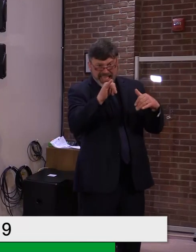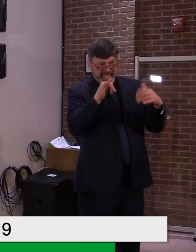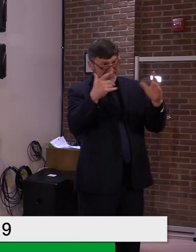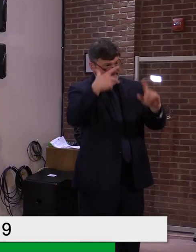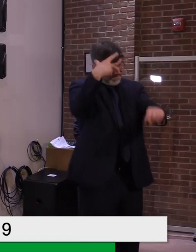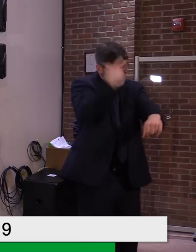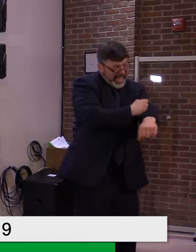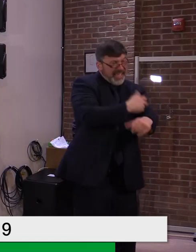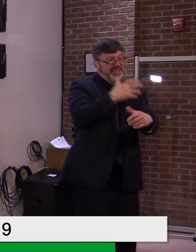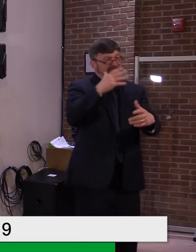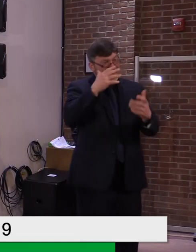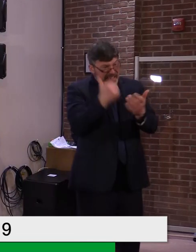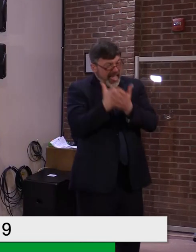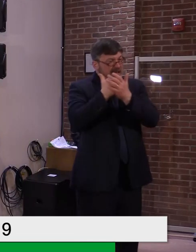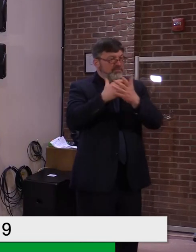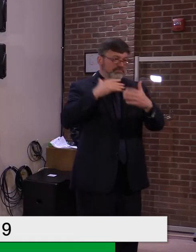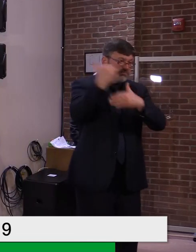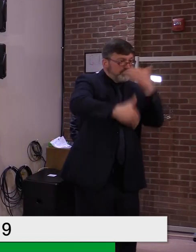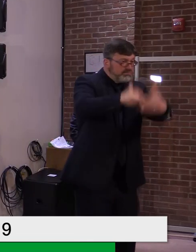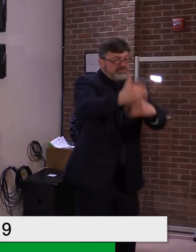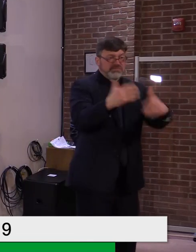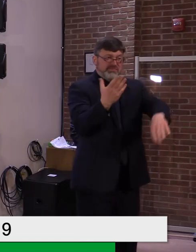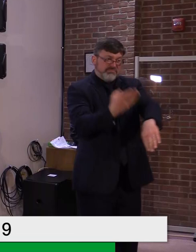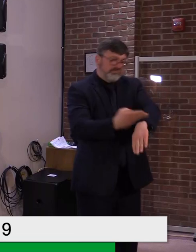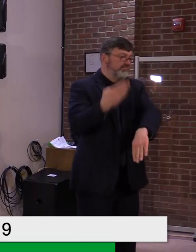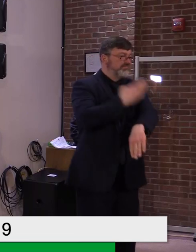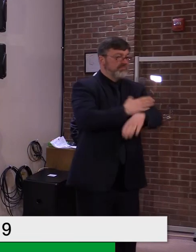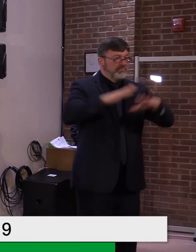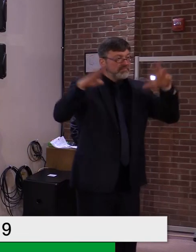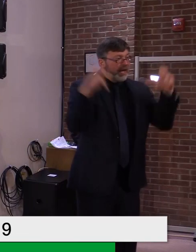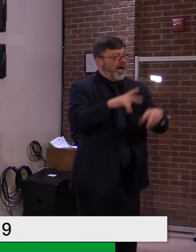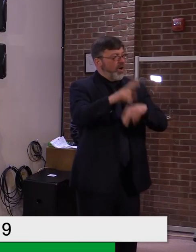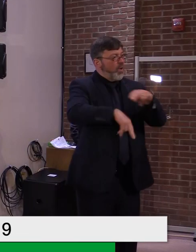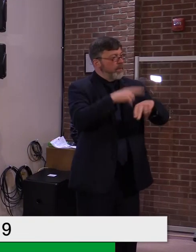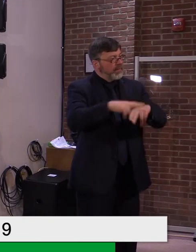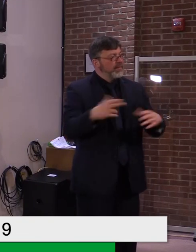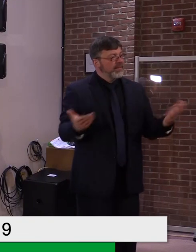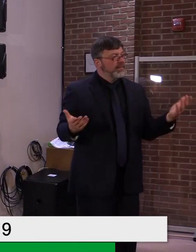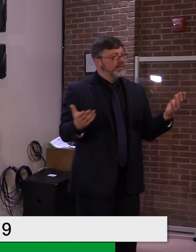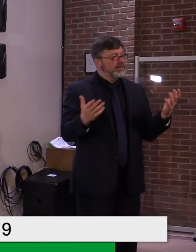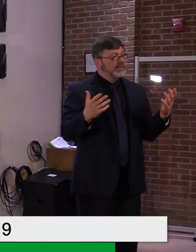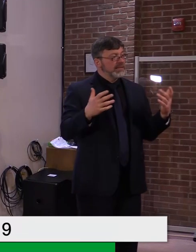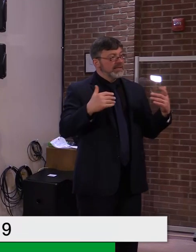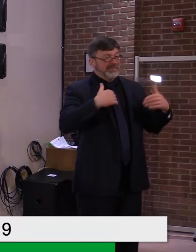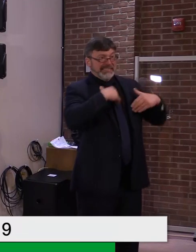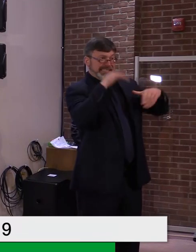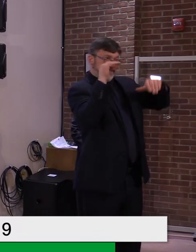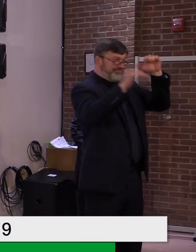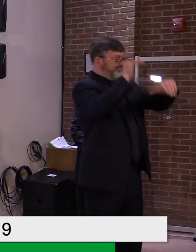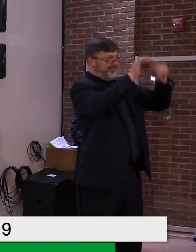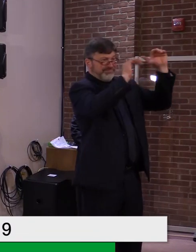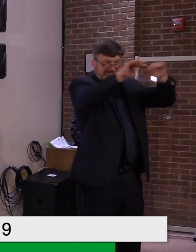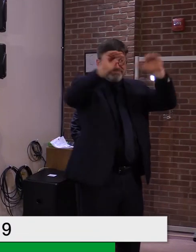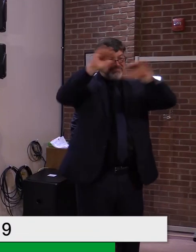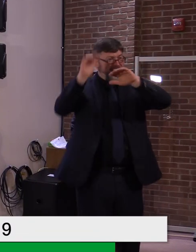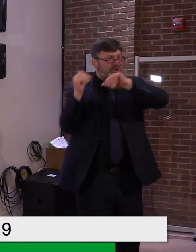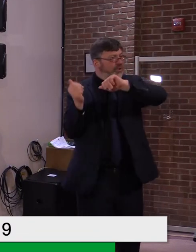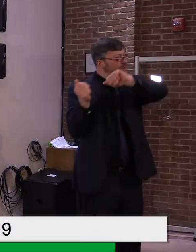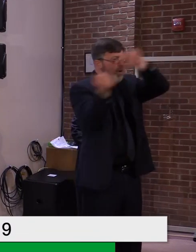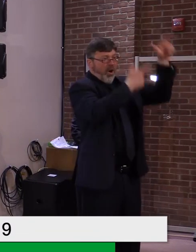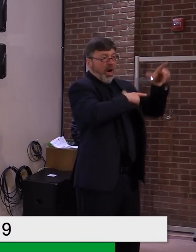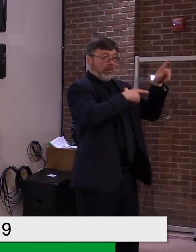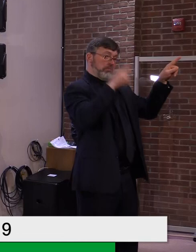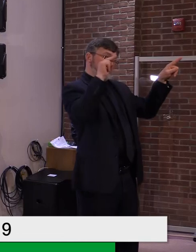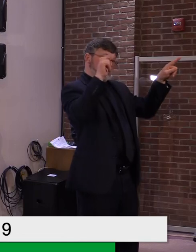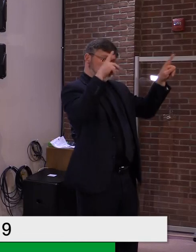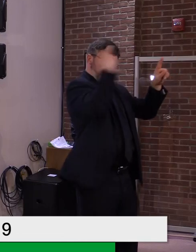think there's not much I can say to them, but we'll continue to look for different approaches, and hopefully they'll come around,